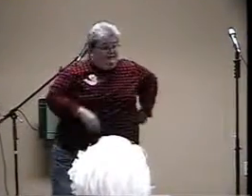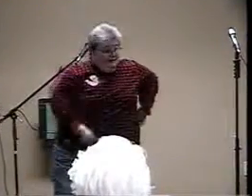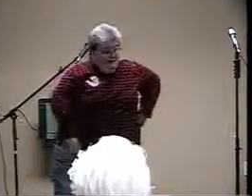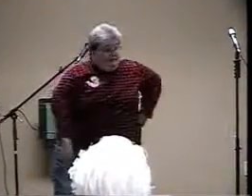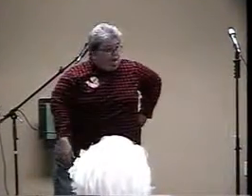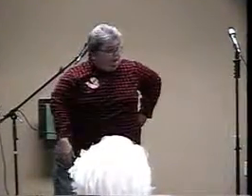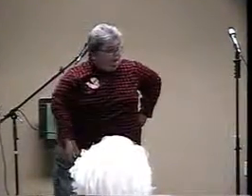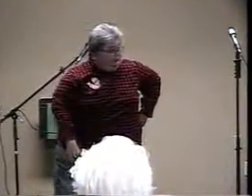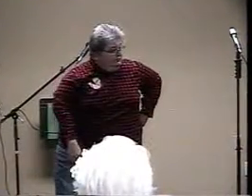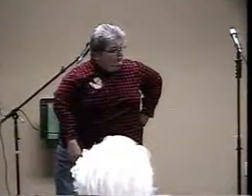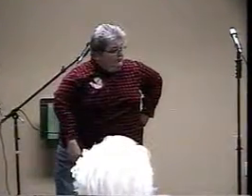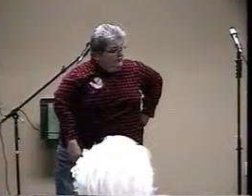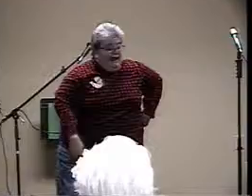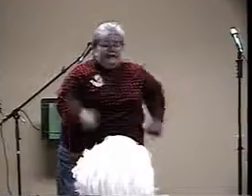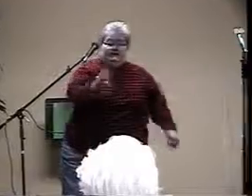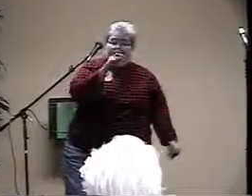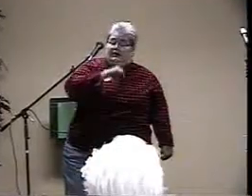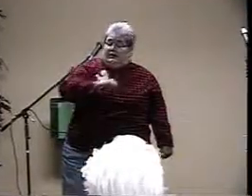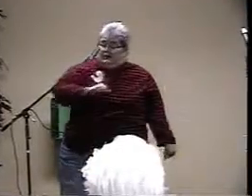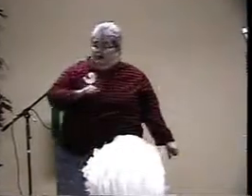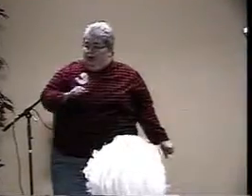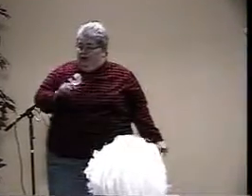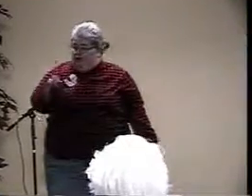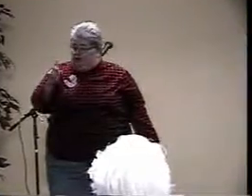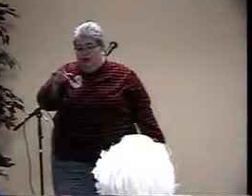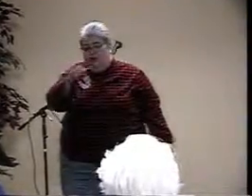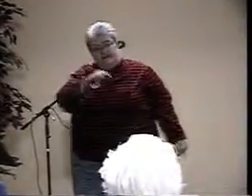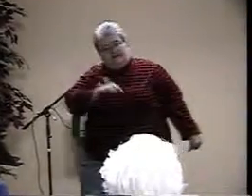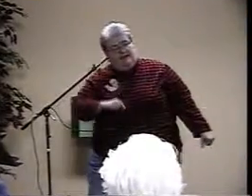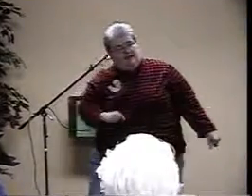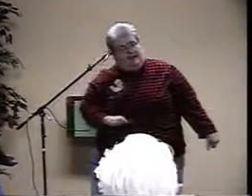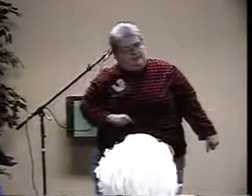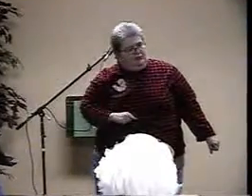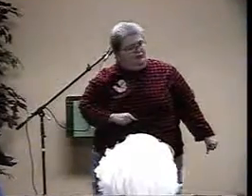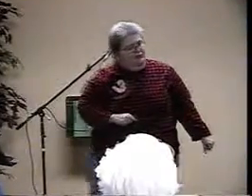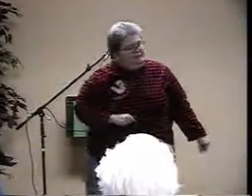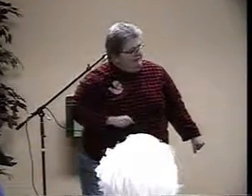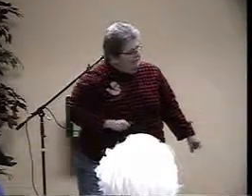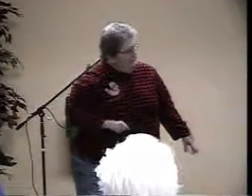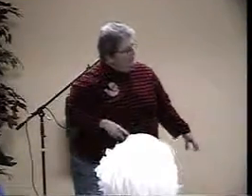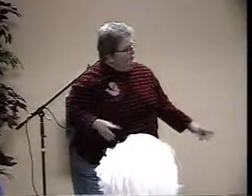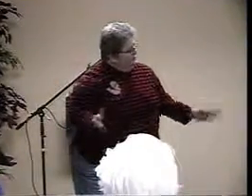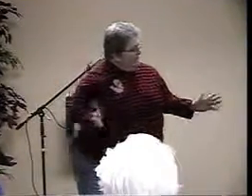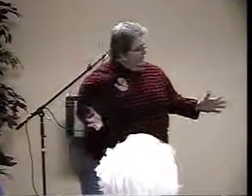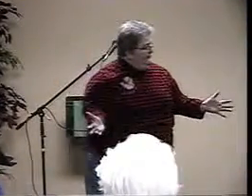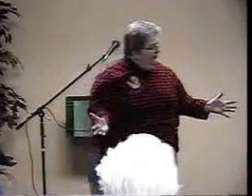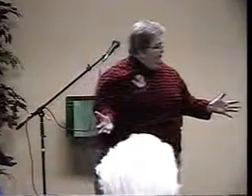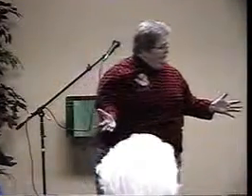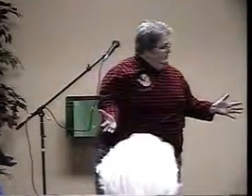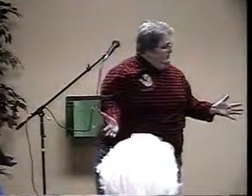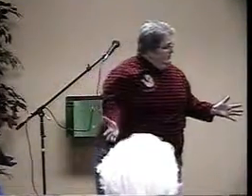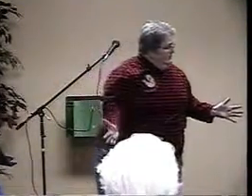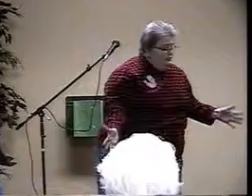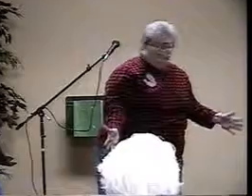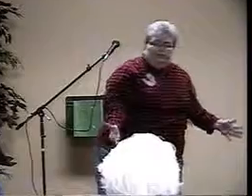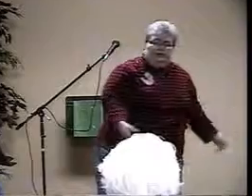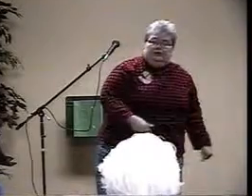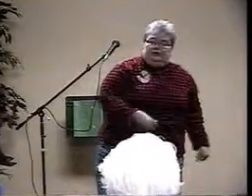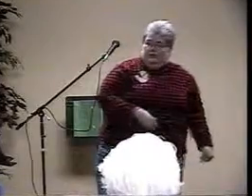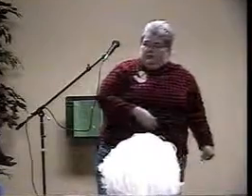a tavern. And he thought, you know, I'll just go on into that tavern and I'll ask the tavern keeper if I can do some work for